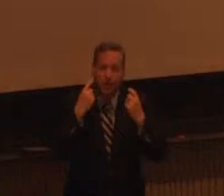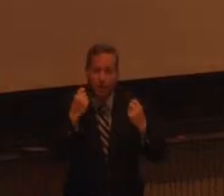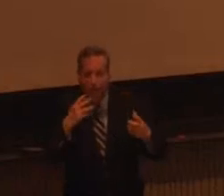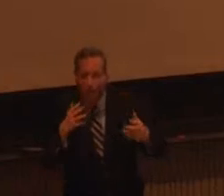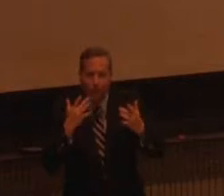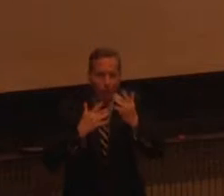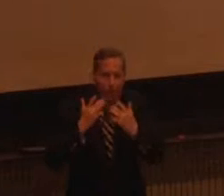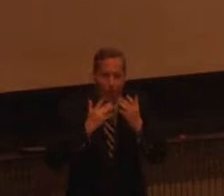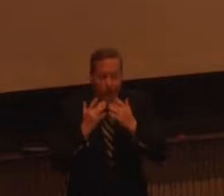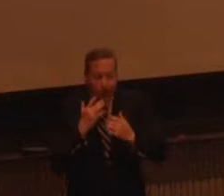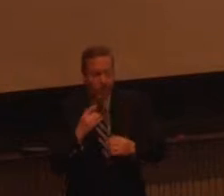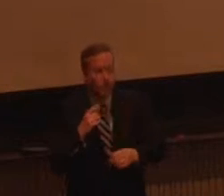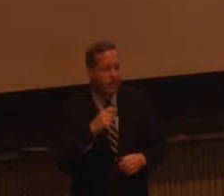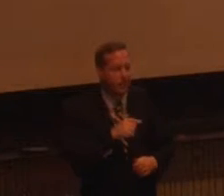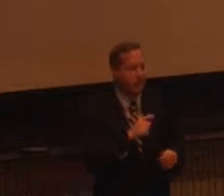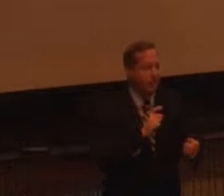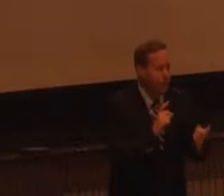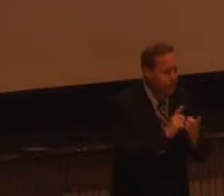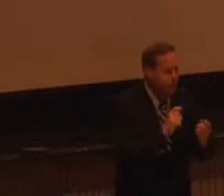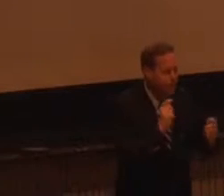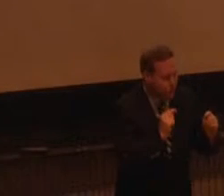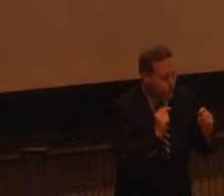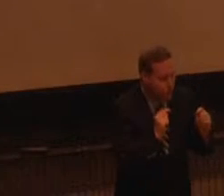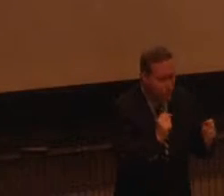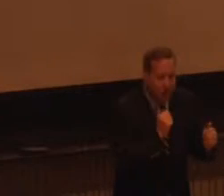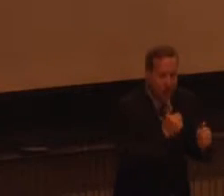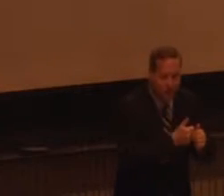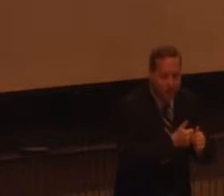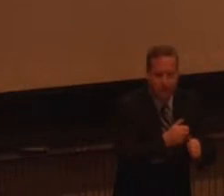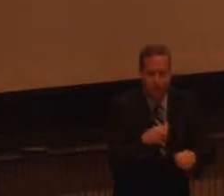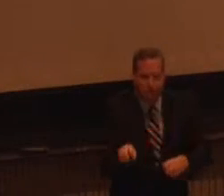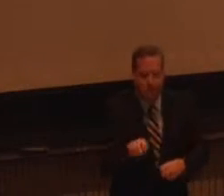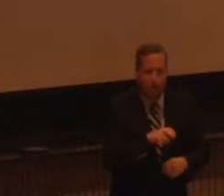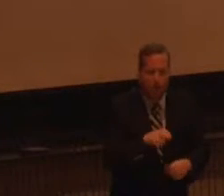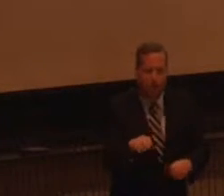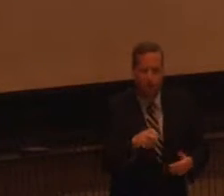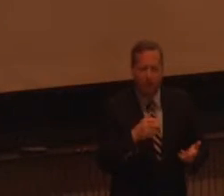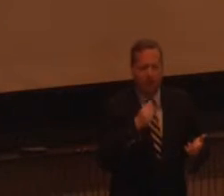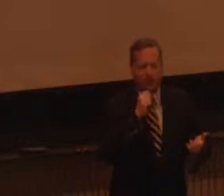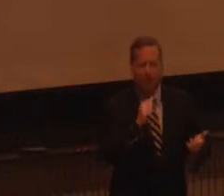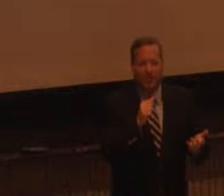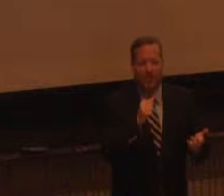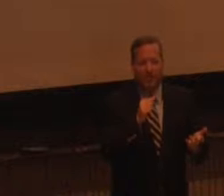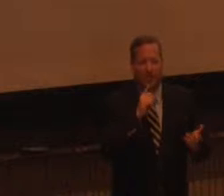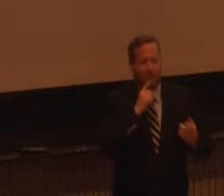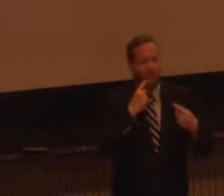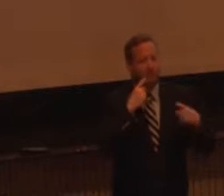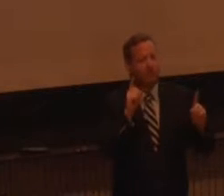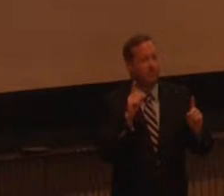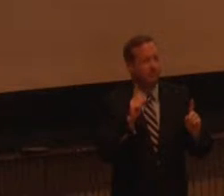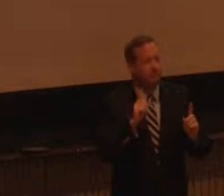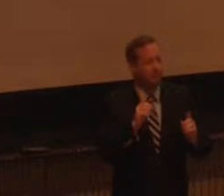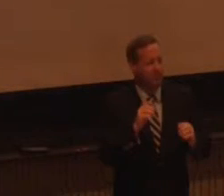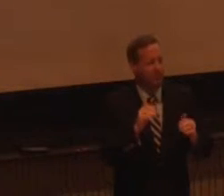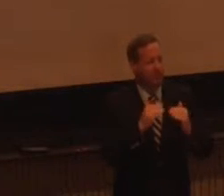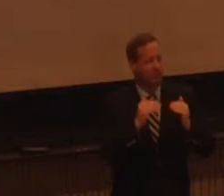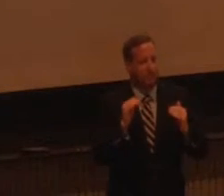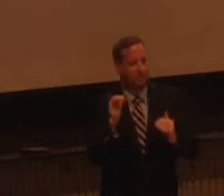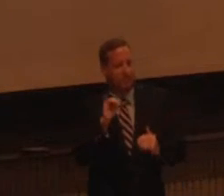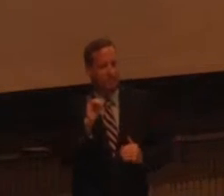has. So a deaf student in a mainstream setting is often dealing with big gaps in terms of who they're interacting with